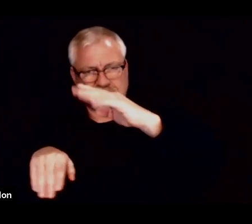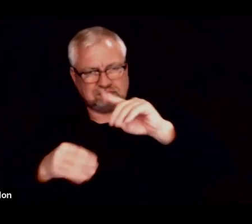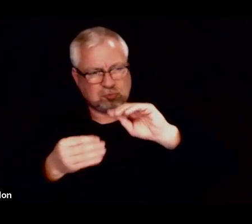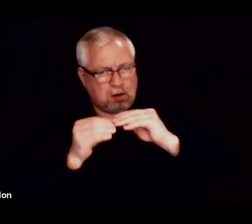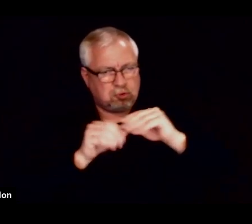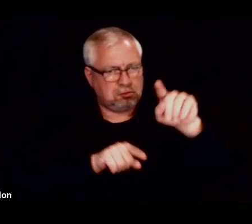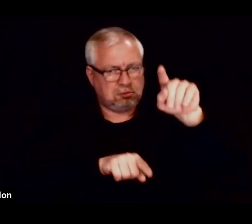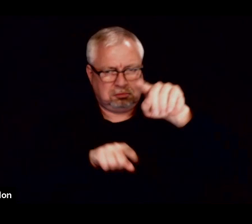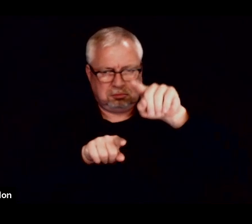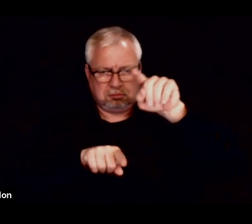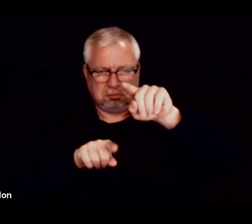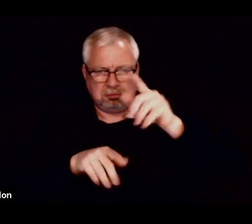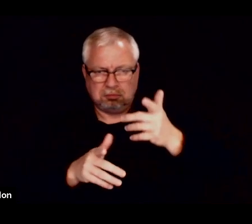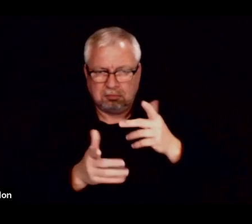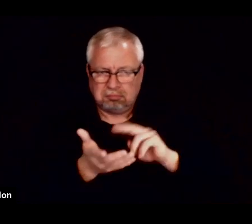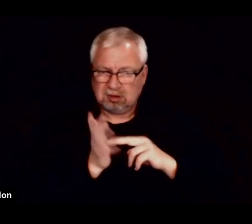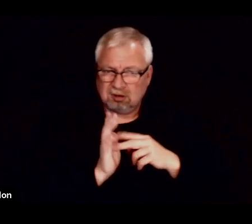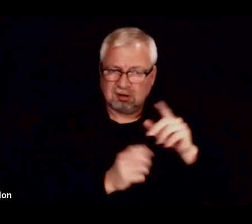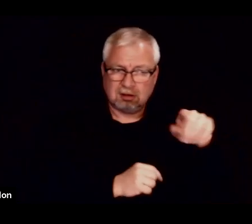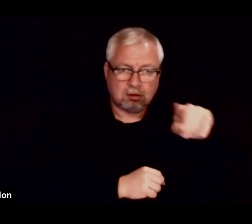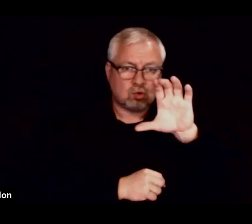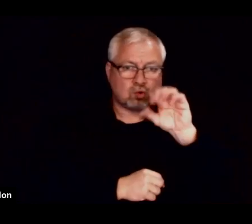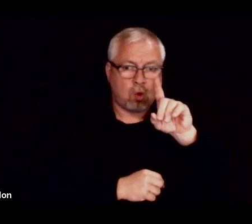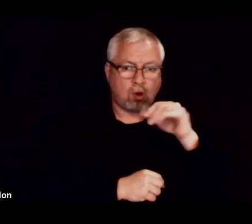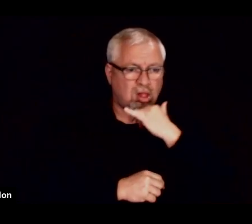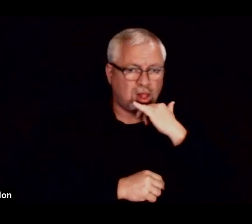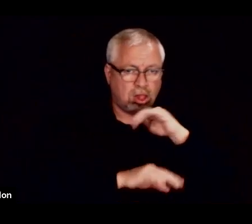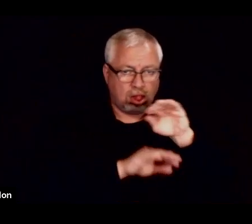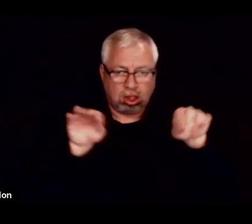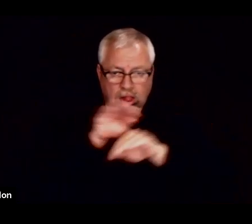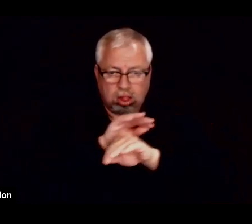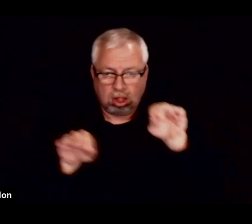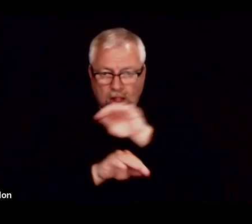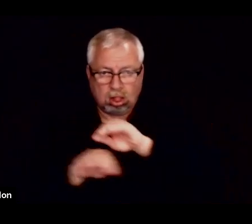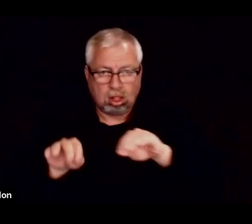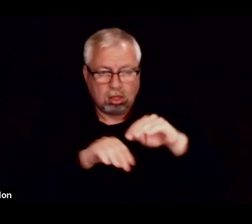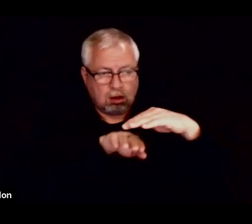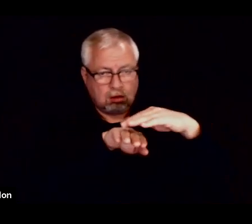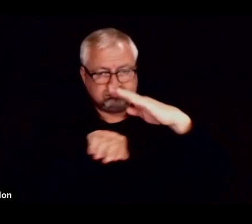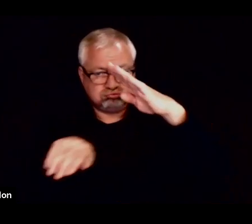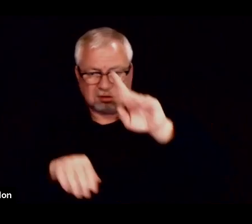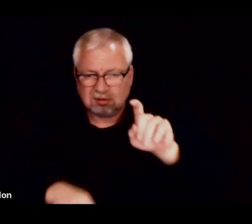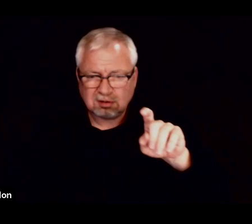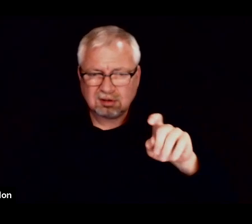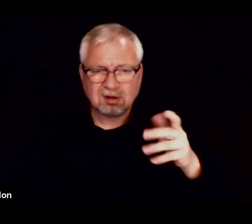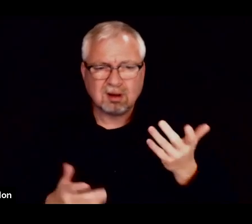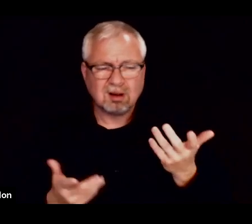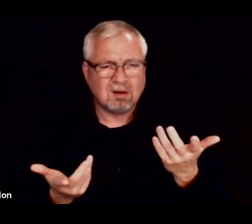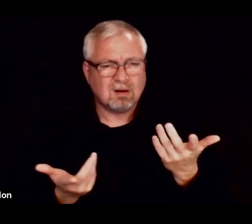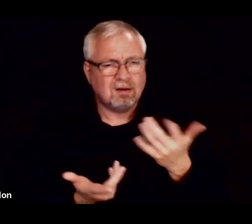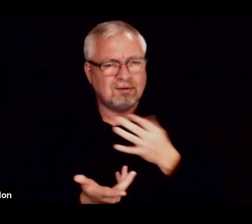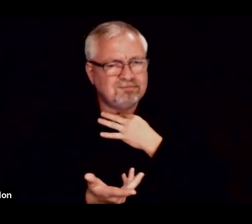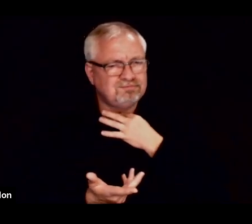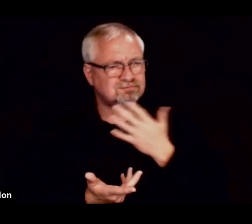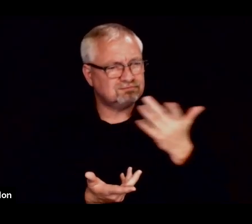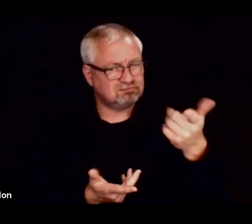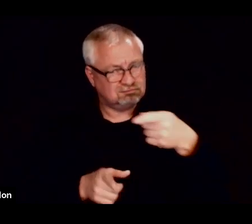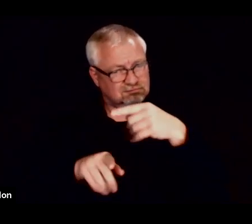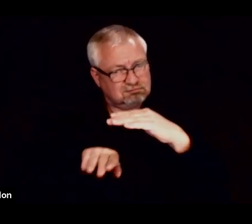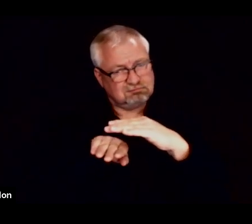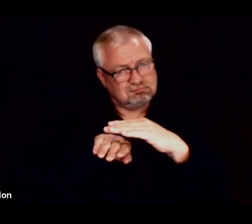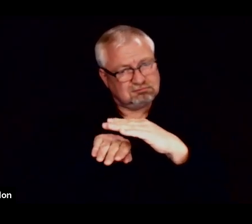of those cases as community transmission? And then do you have a response to that spike? Is that something we should